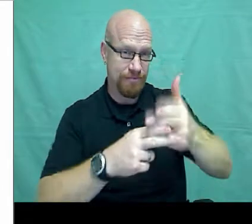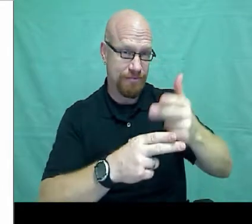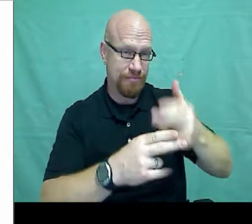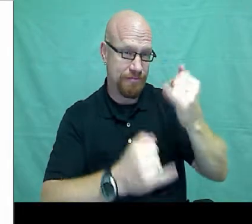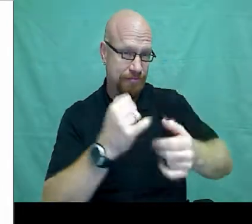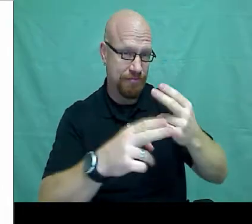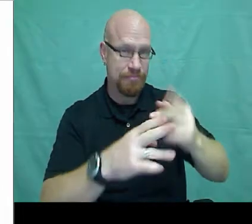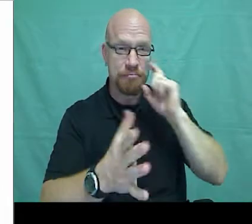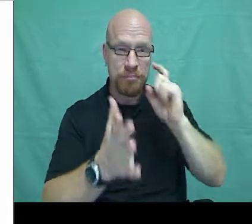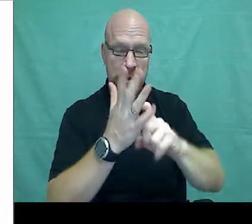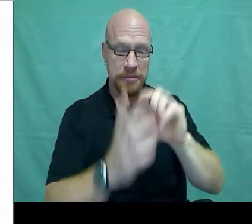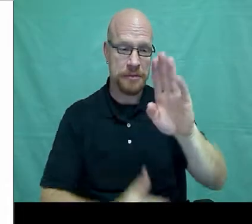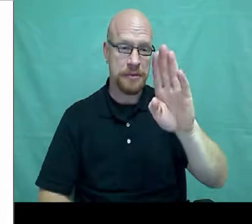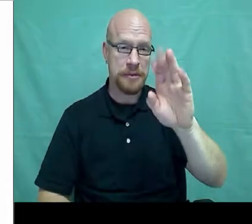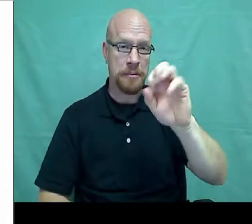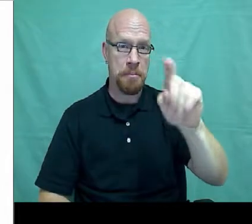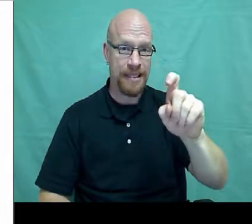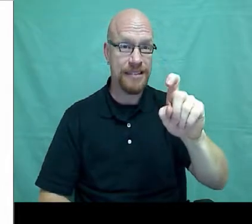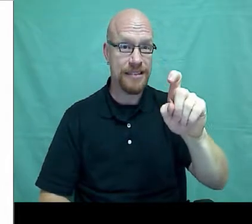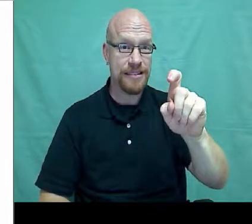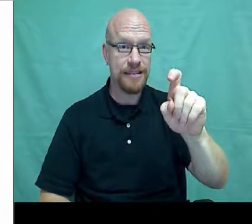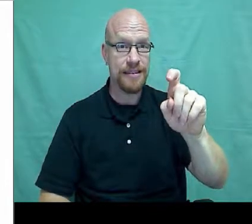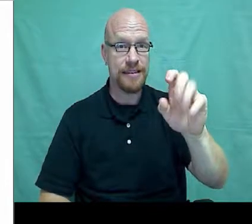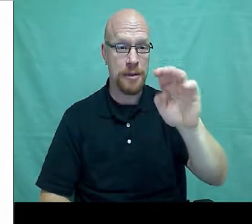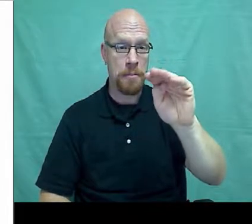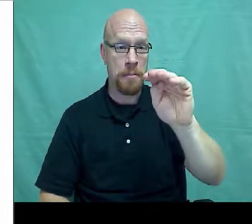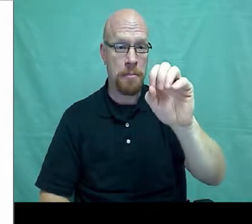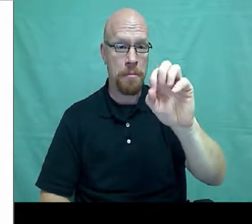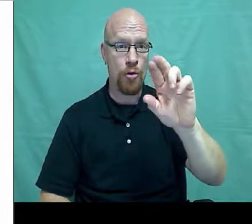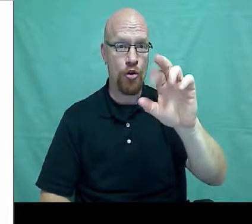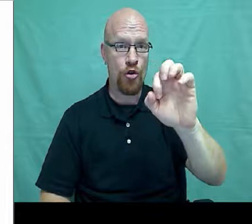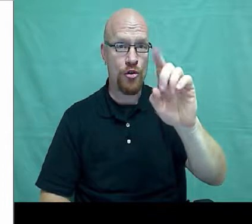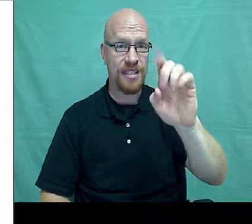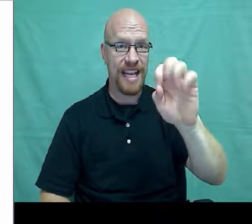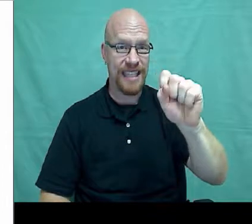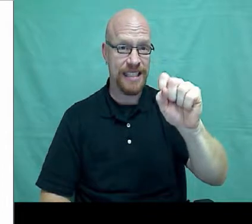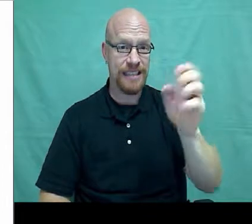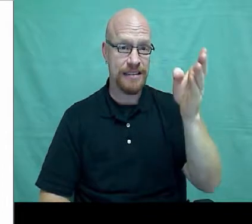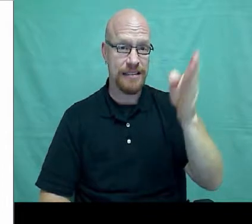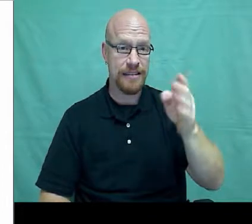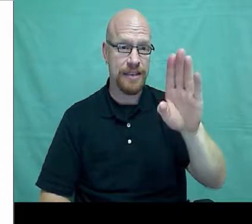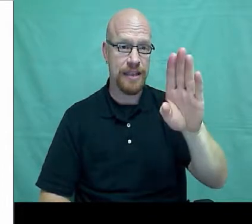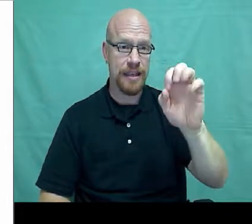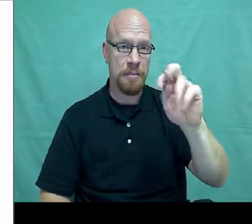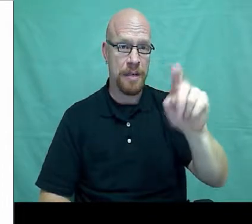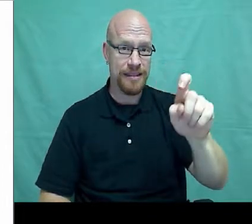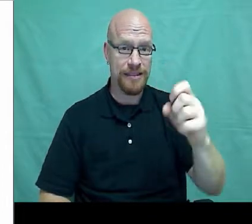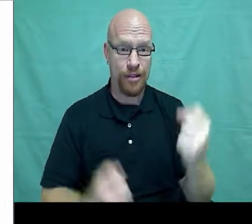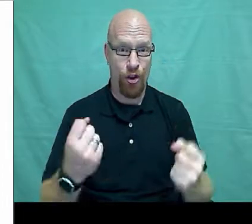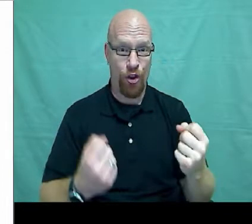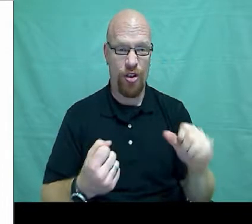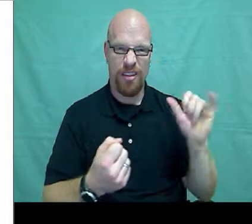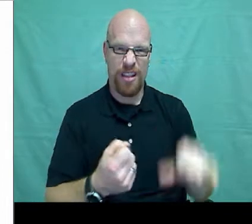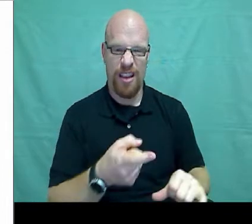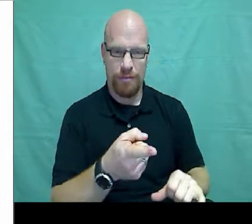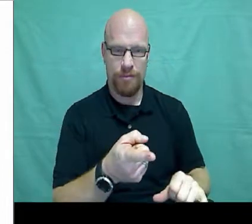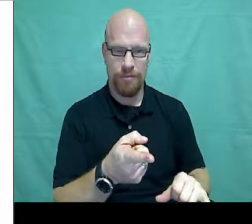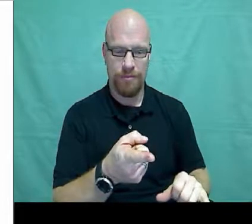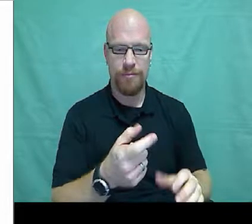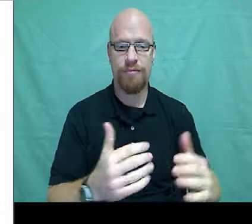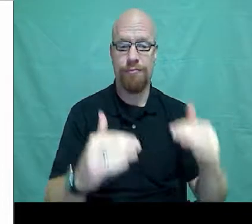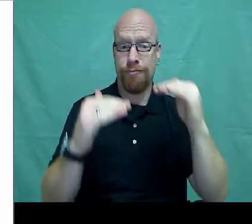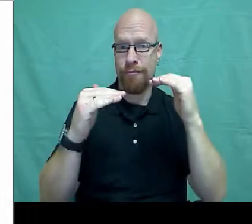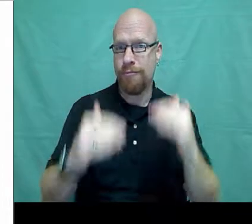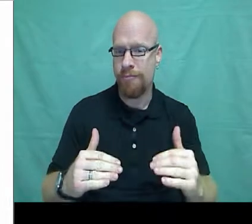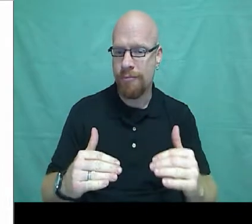recognize the name Benz from Mercedes-Benz, the automobiles today. That's him.